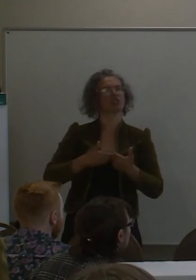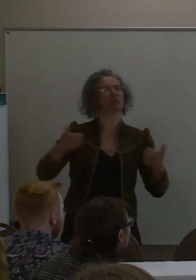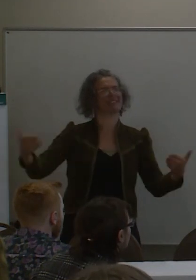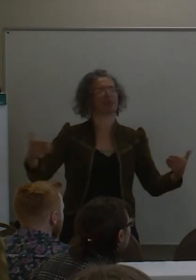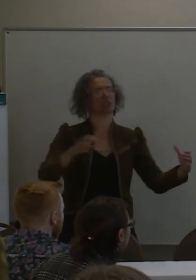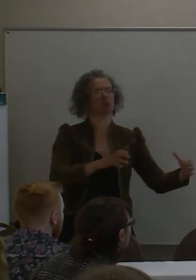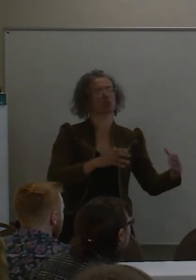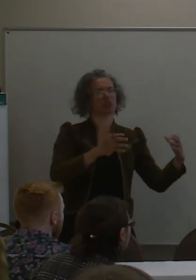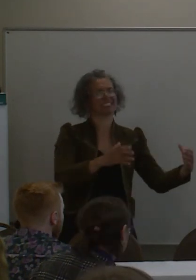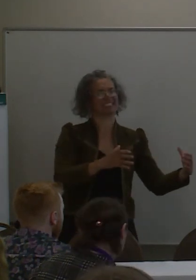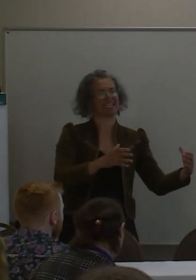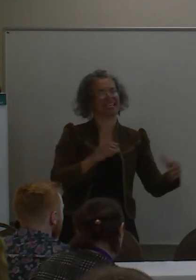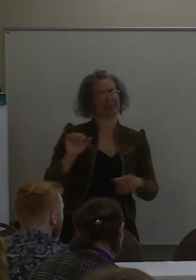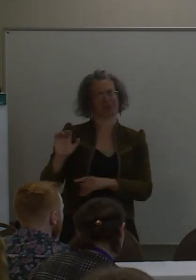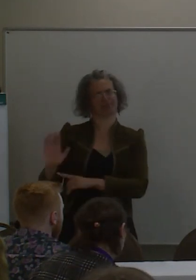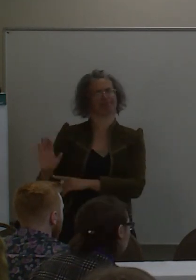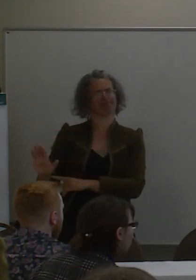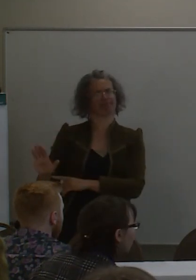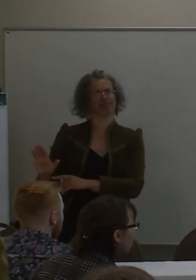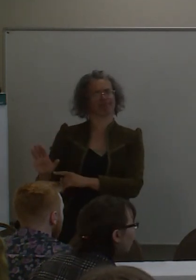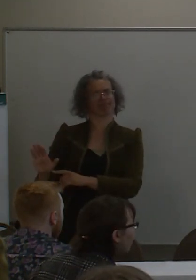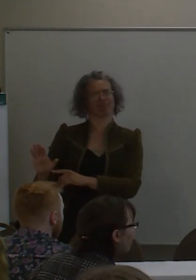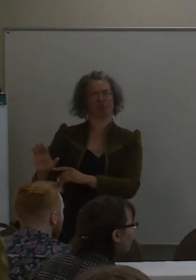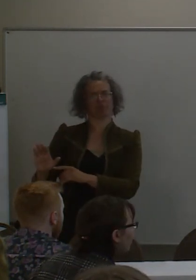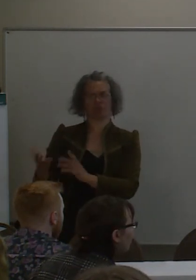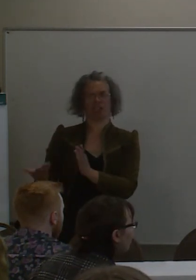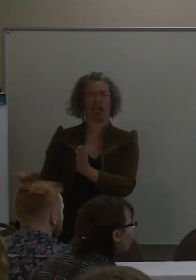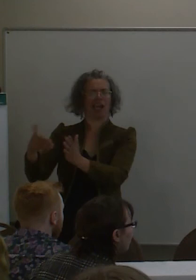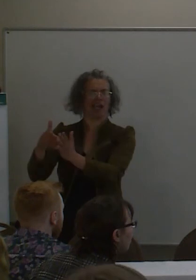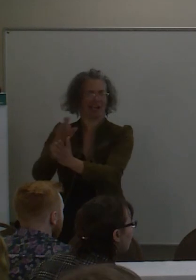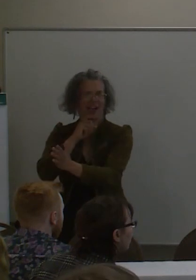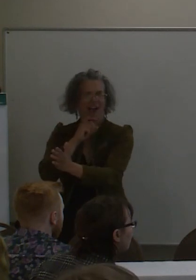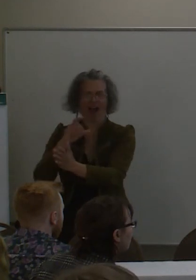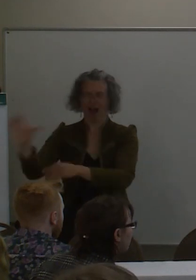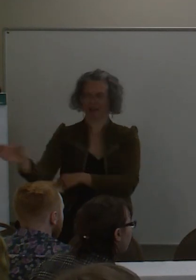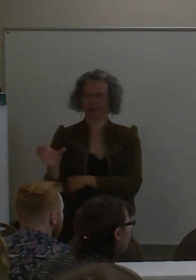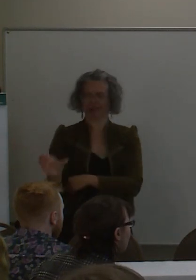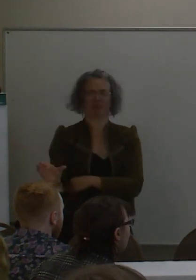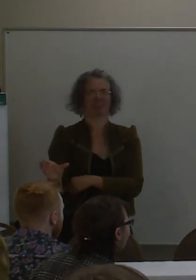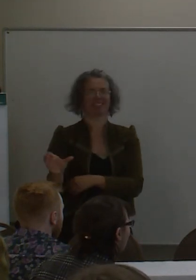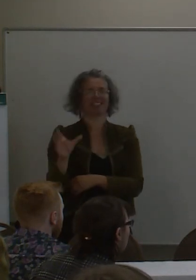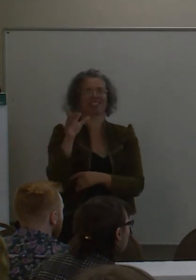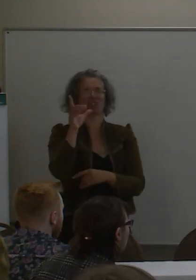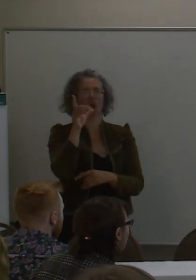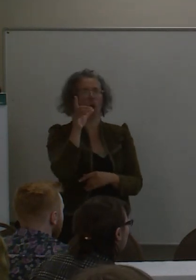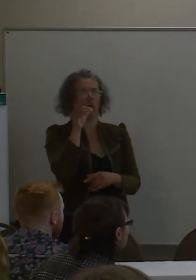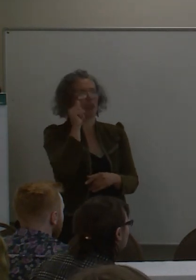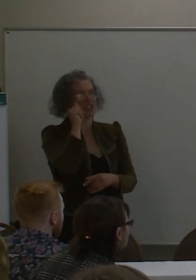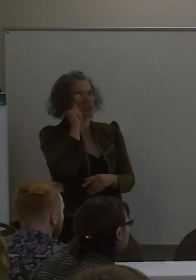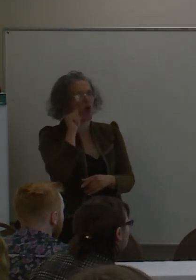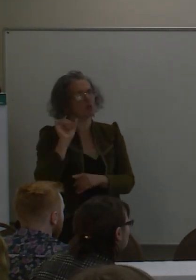was intentional. Chloe's actually an auxiliary, and I brought her in specifically so that it wasn't our